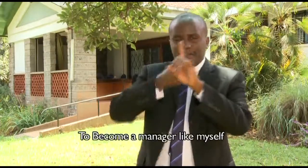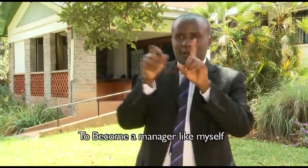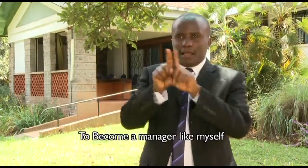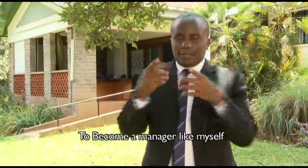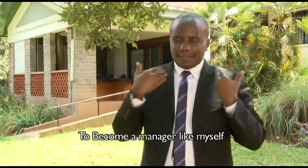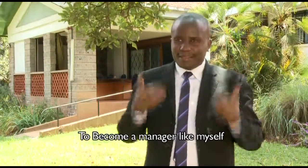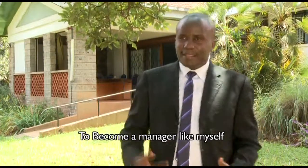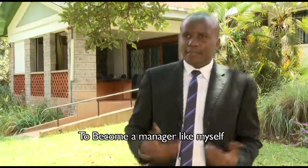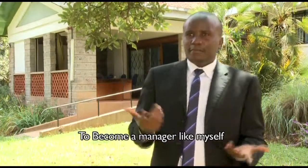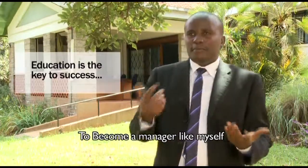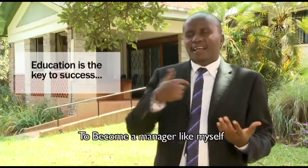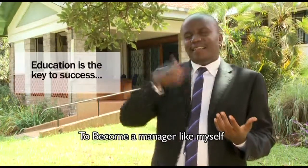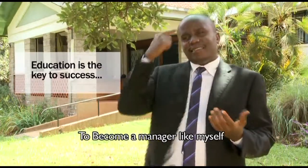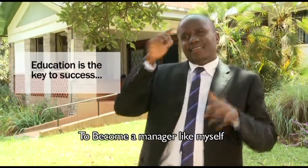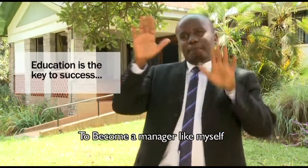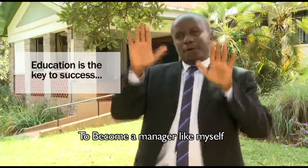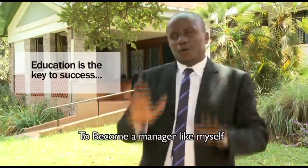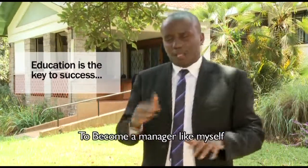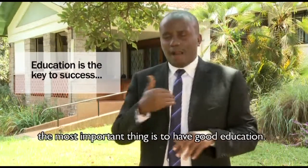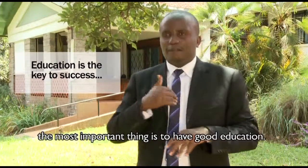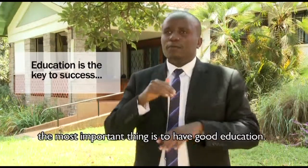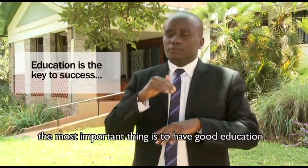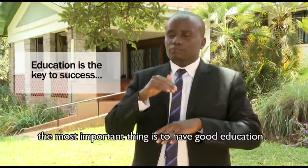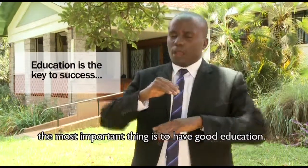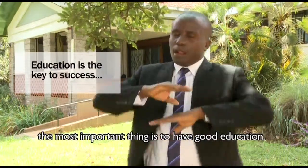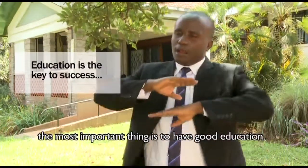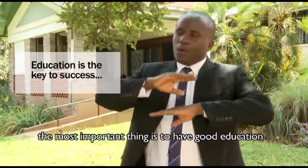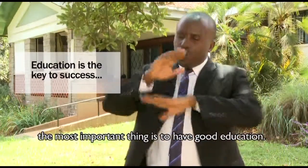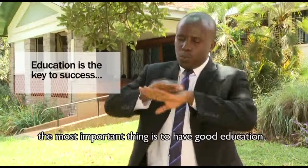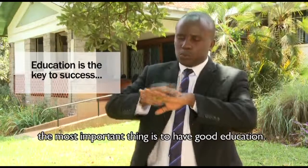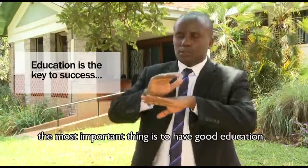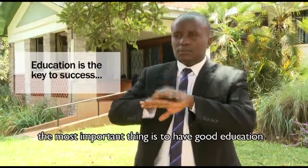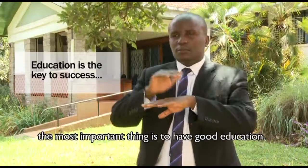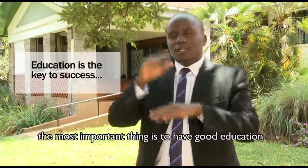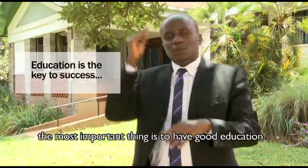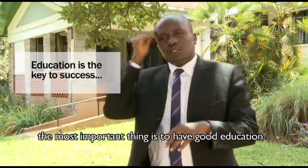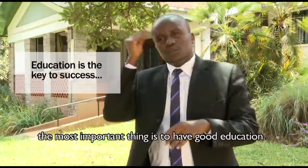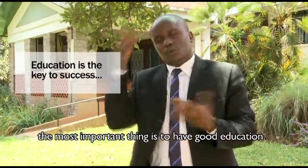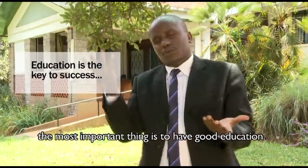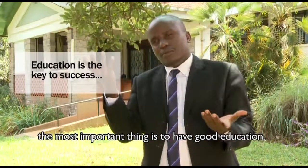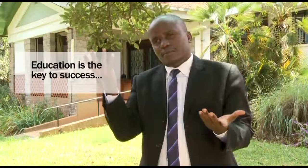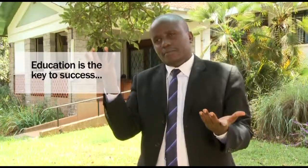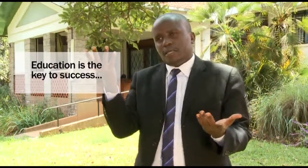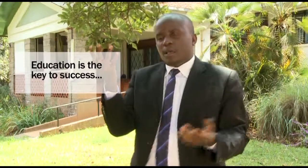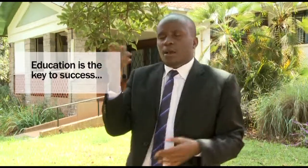To become a manager like myself, the most important thing is to have a good education.